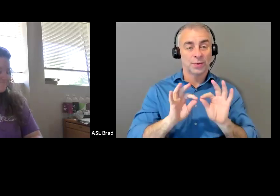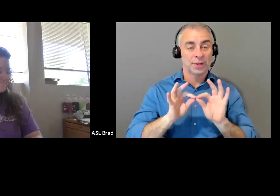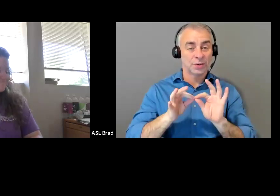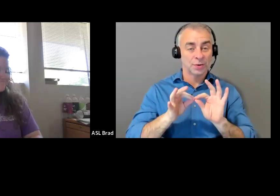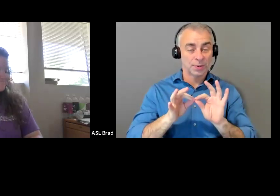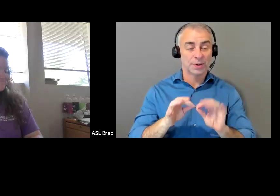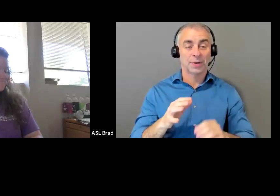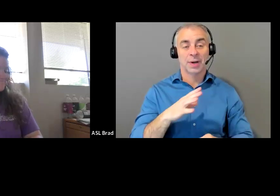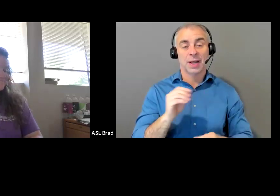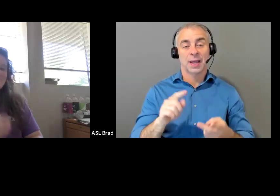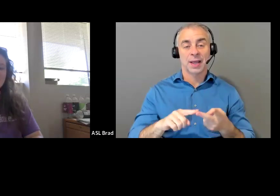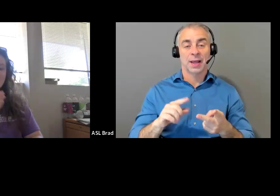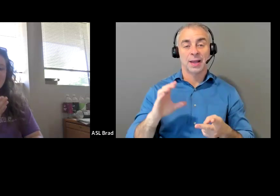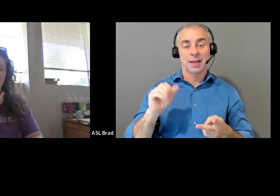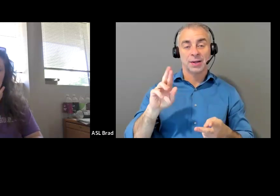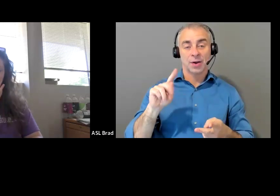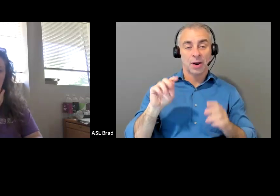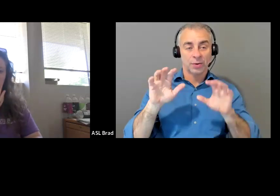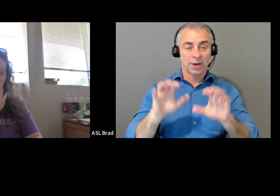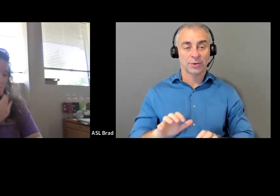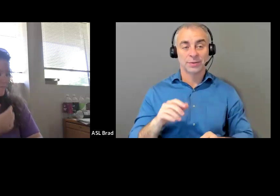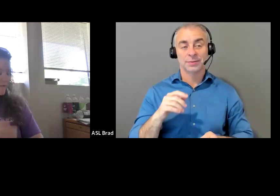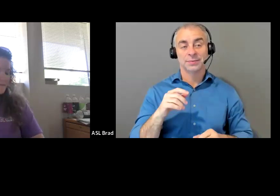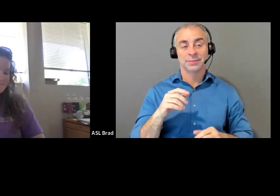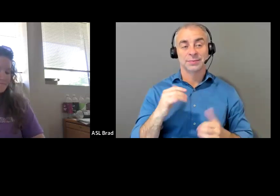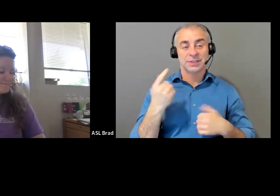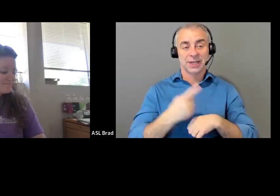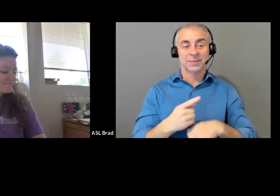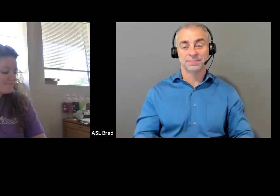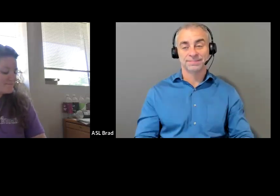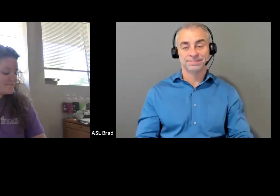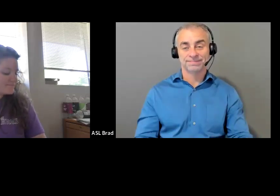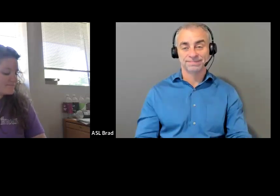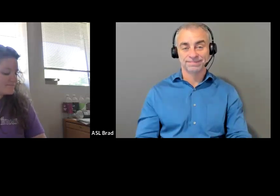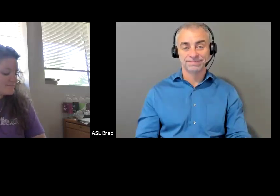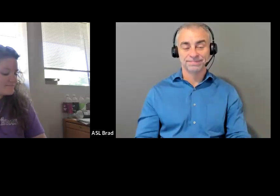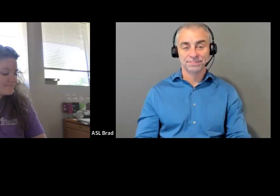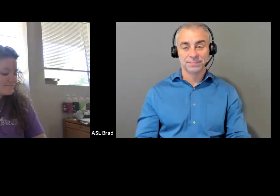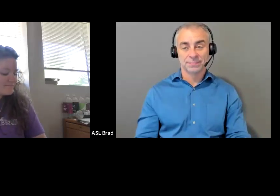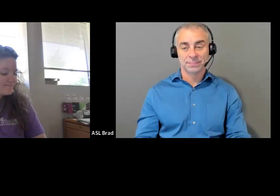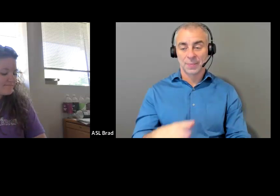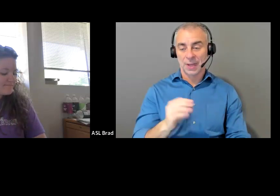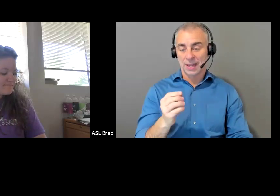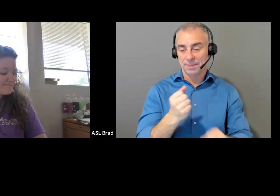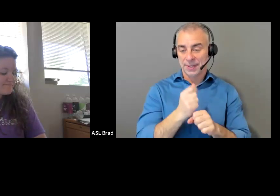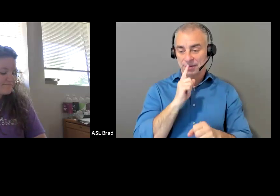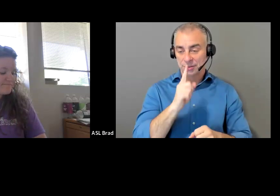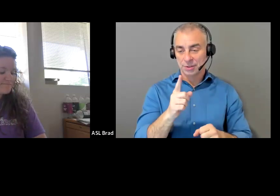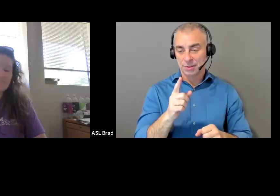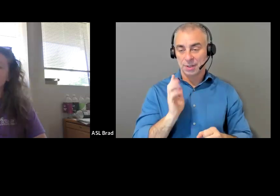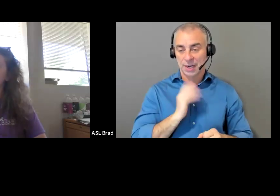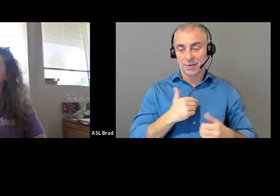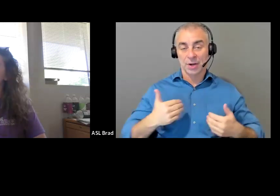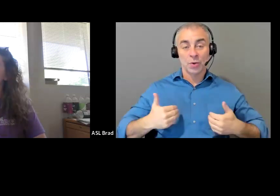interpreter and our cart writer for being here today and making our